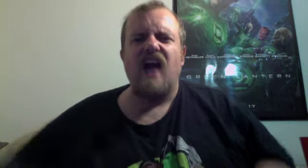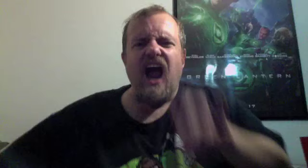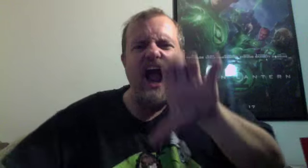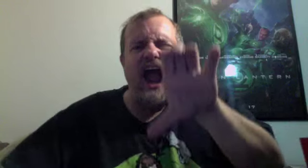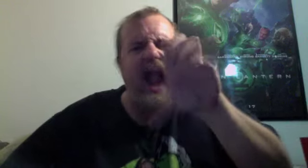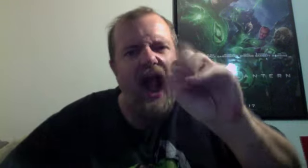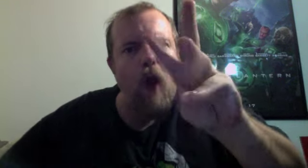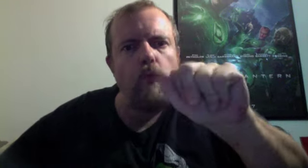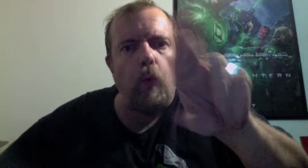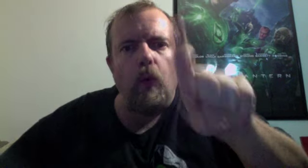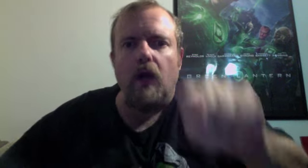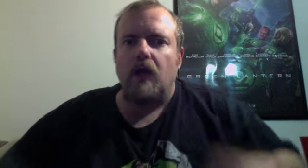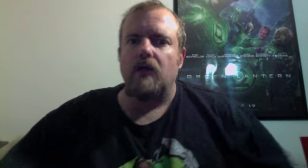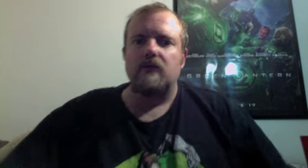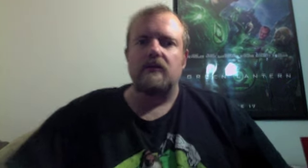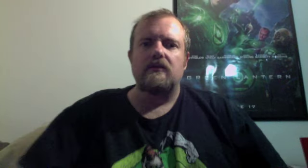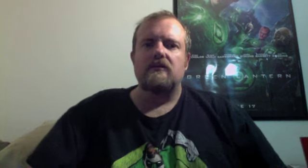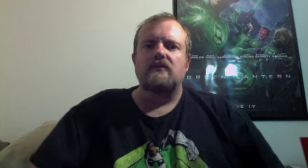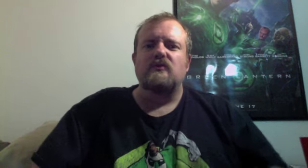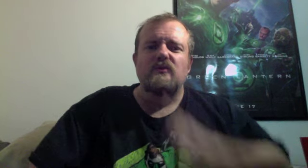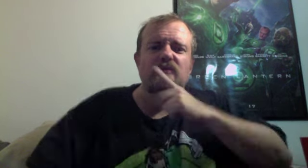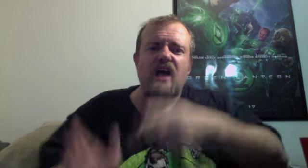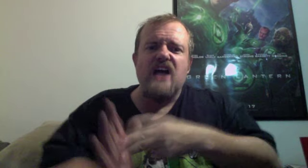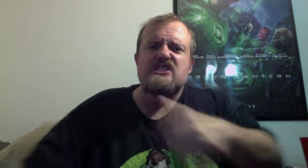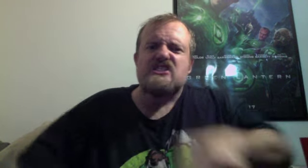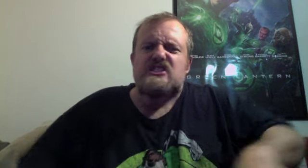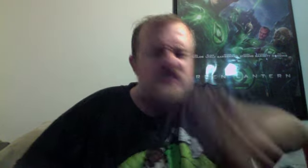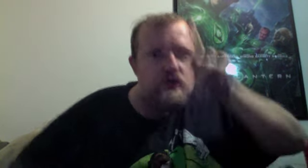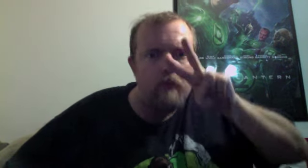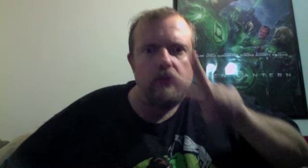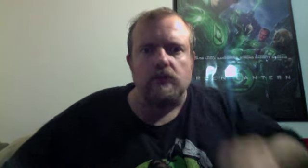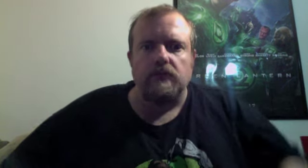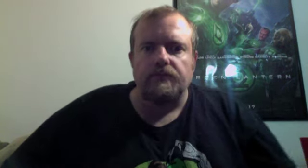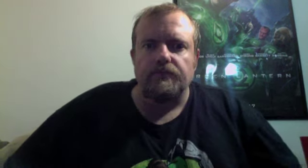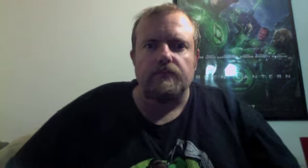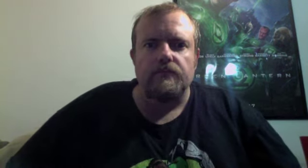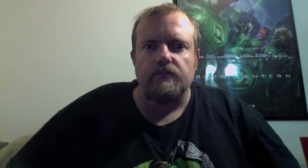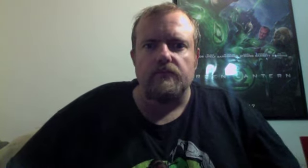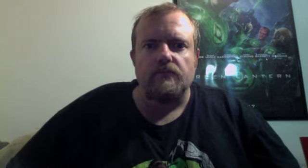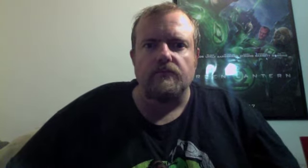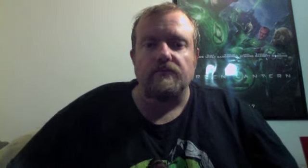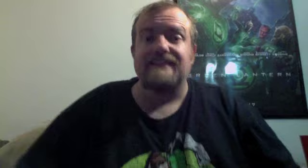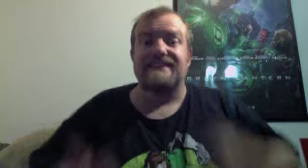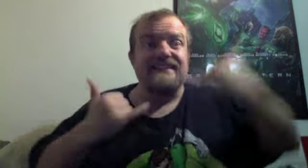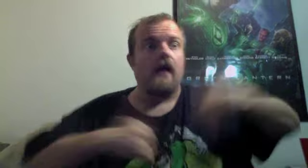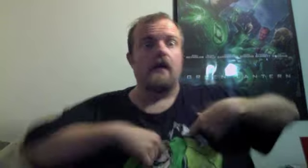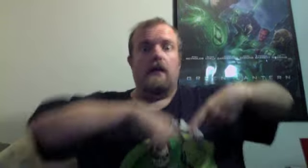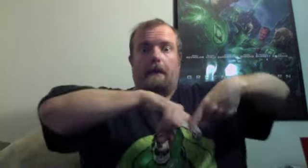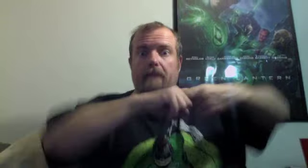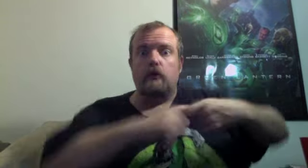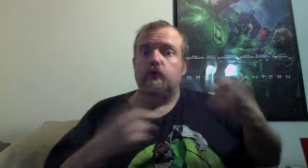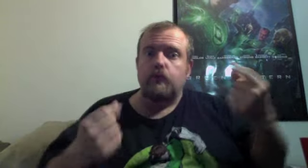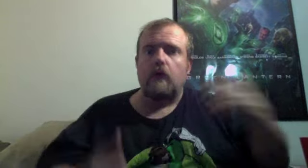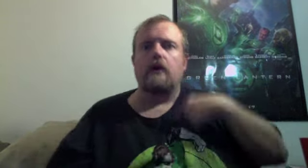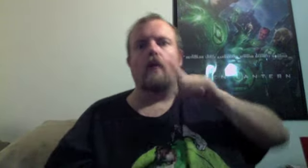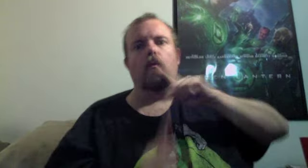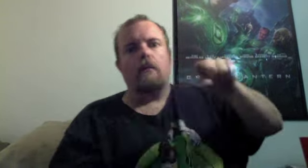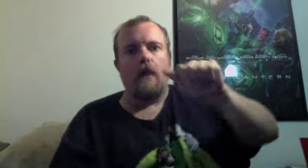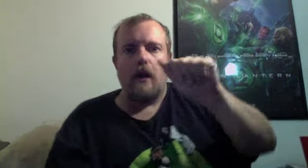it with amazing ease and accuracy. You talk, it types. It's that simple. But there's more to Dragon than just putting words on a